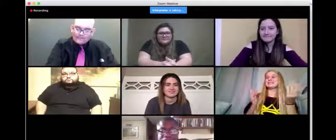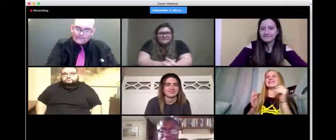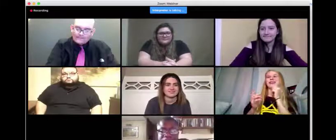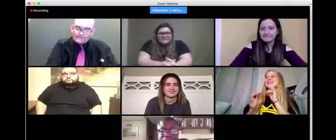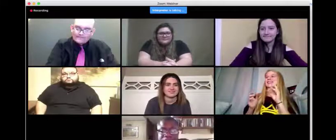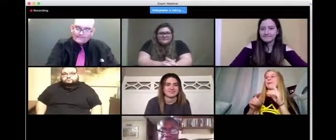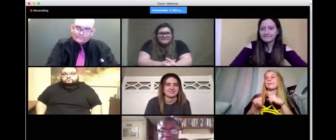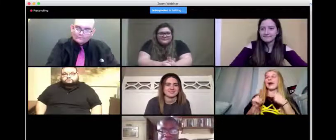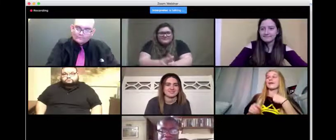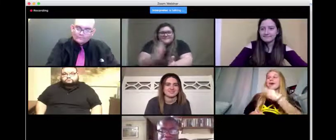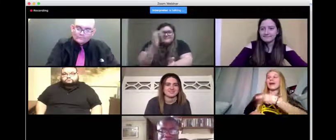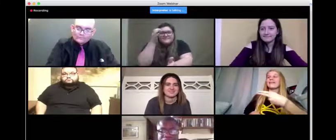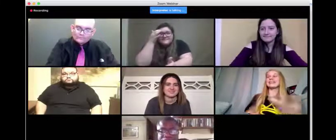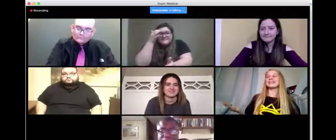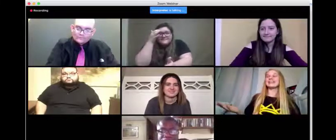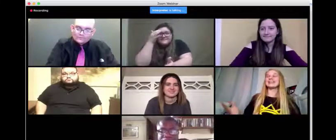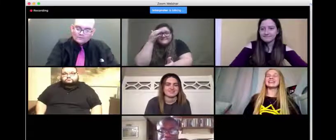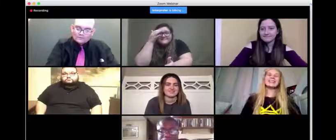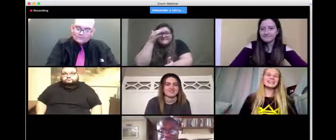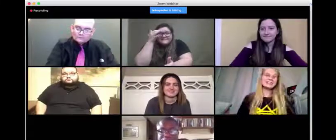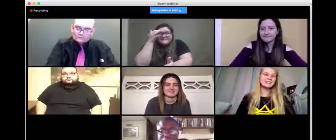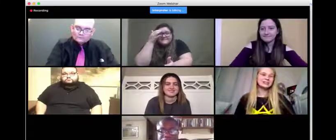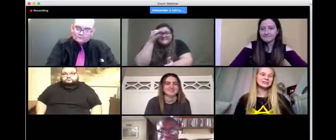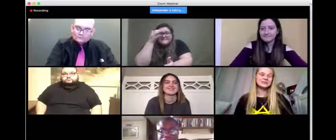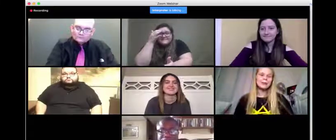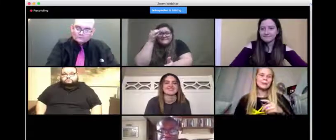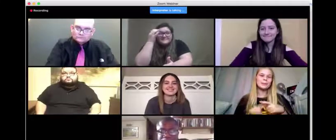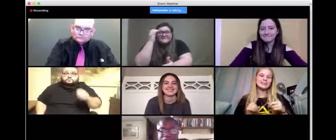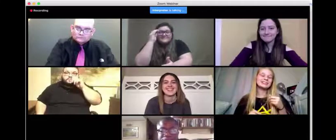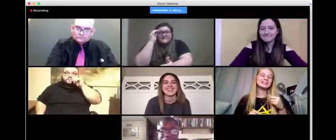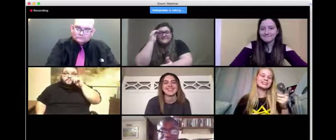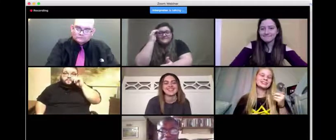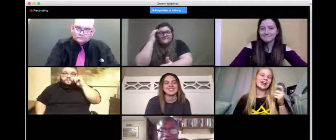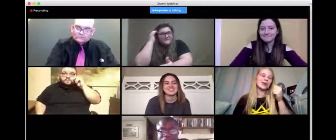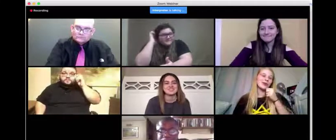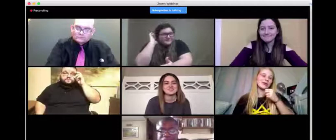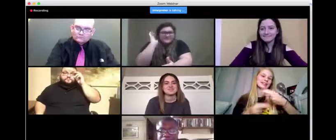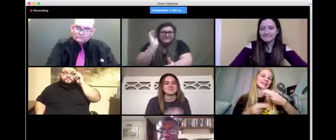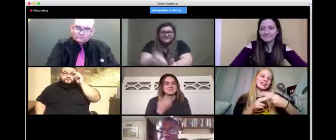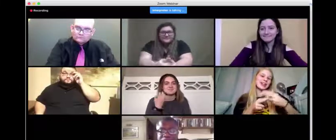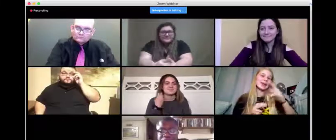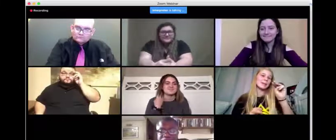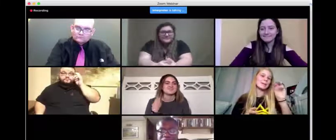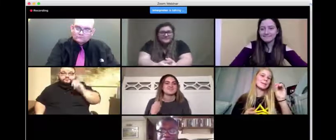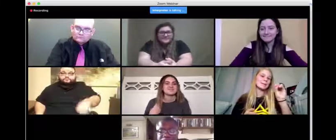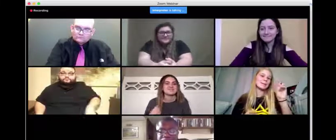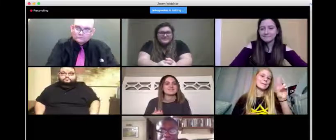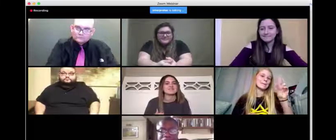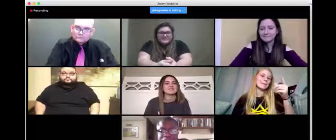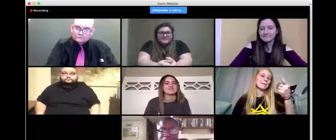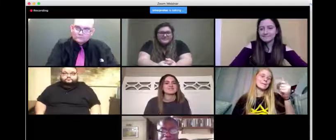But a girl named Morgan, who was my first deaf person that I ever